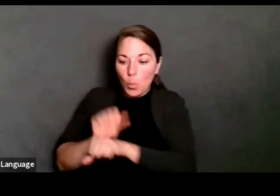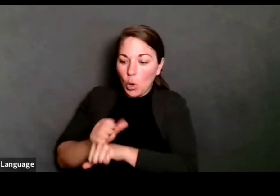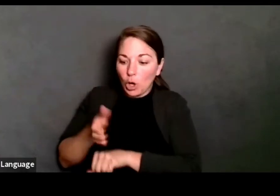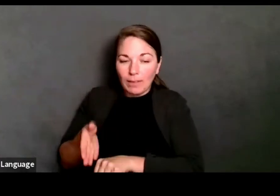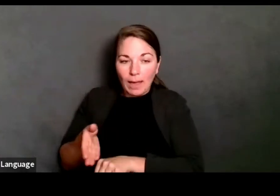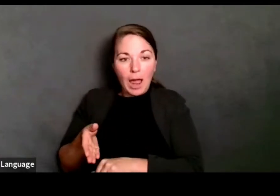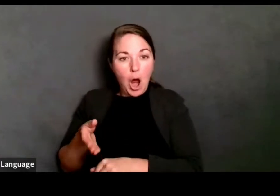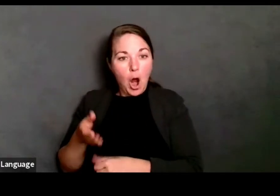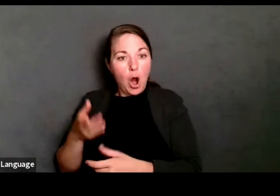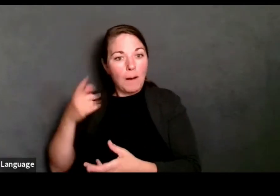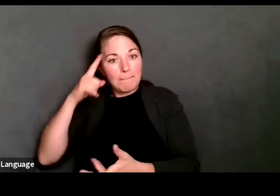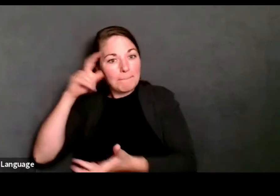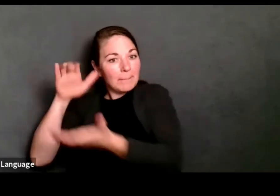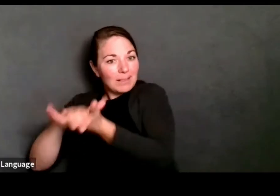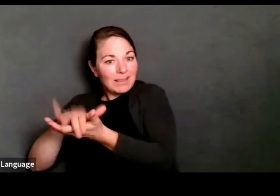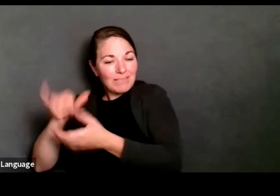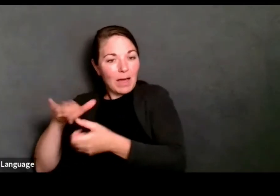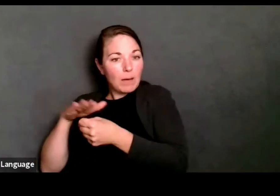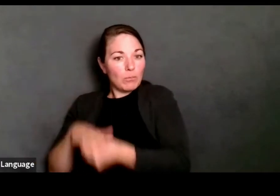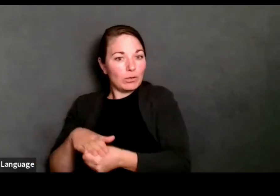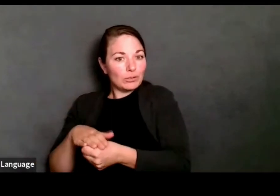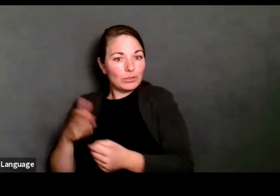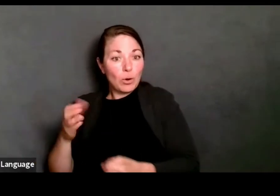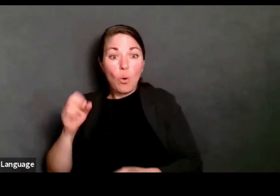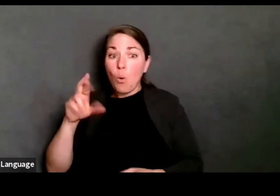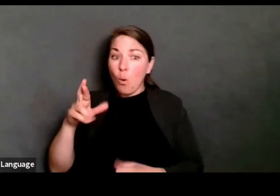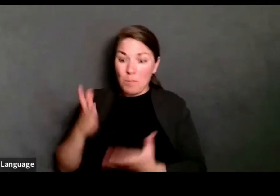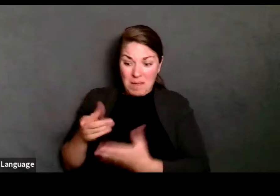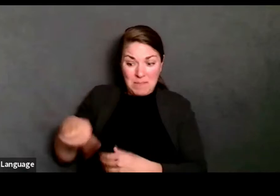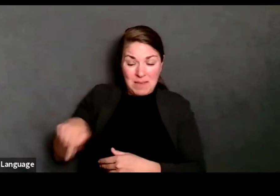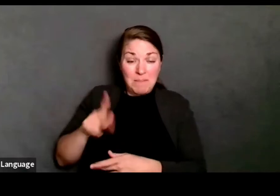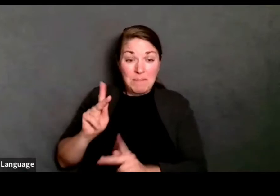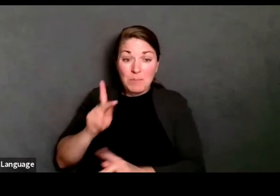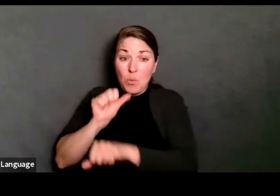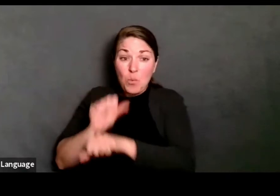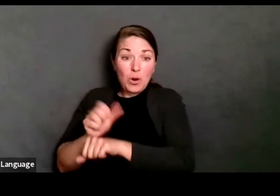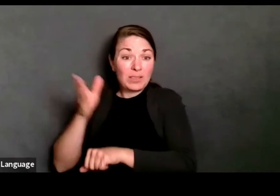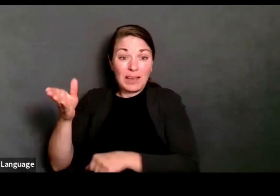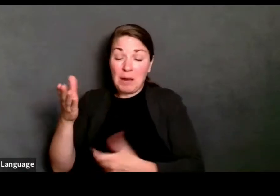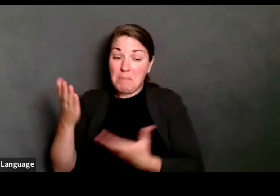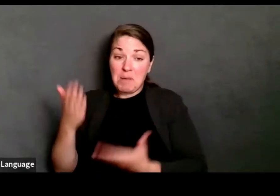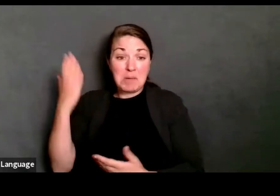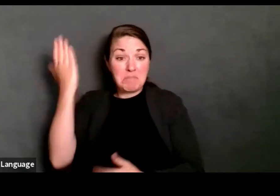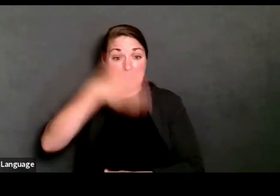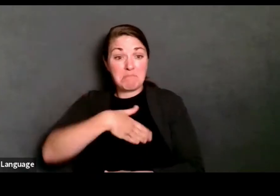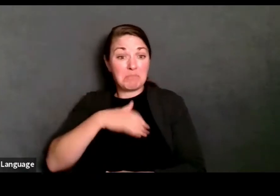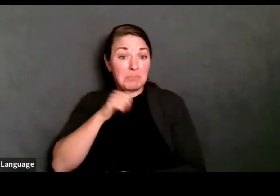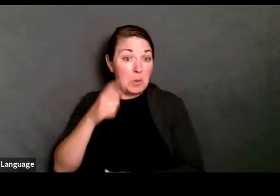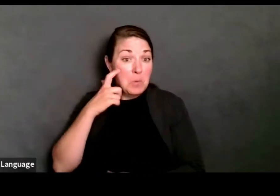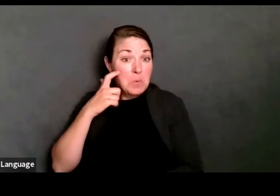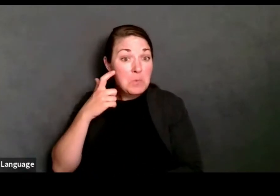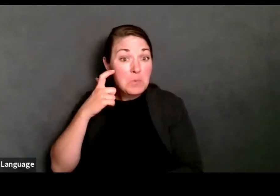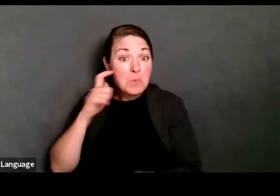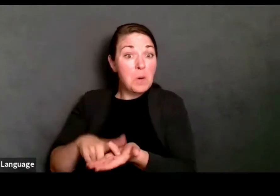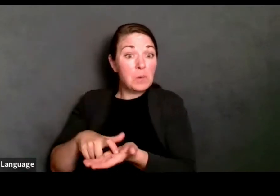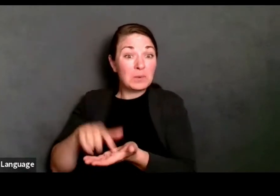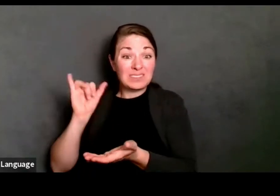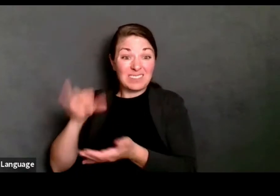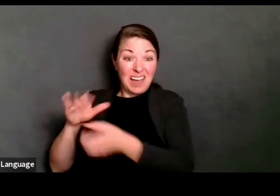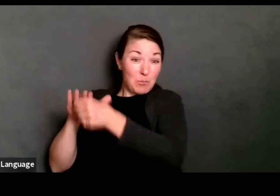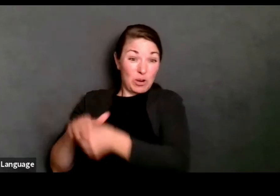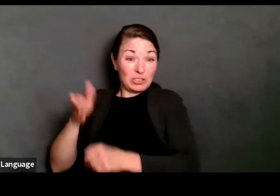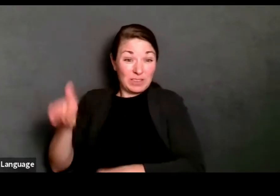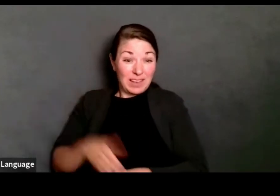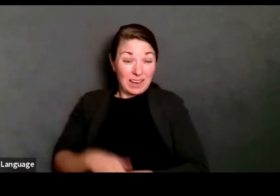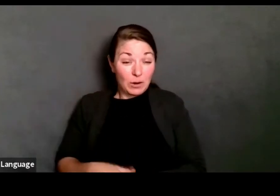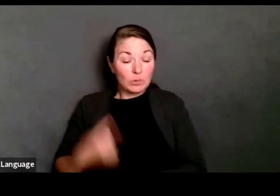them share those oppressive beliefs or are even aware that those beliefs are what is animating the system. So when we call